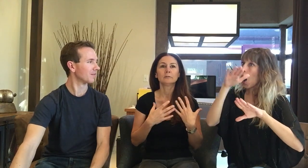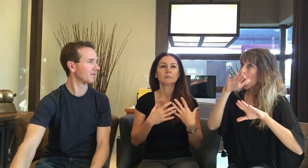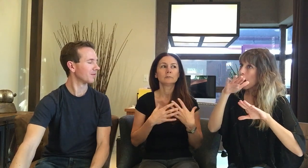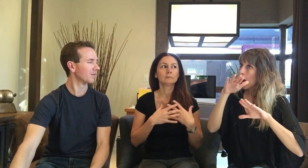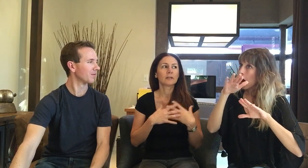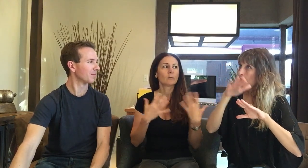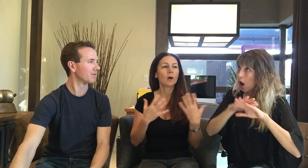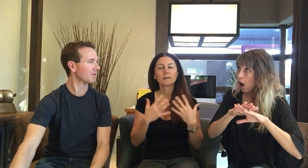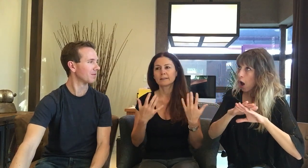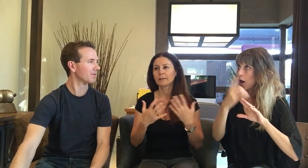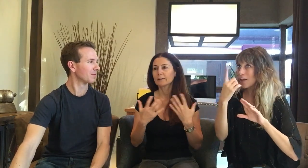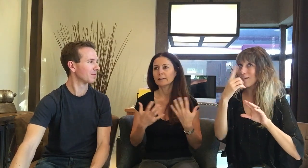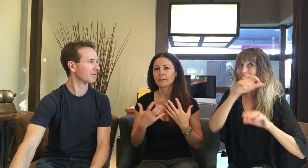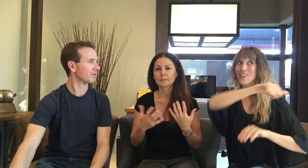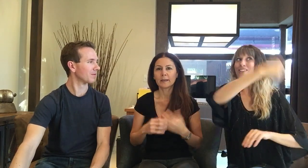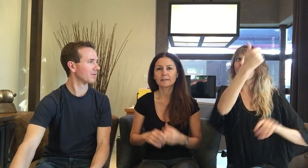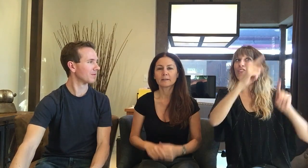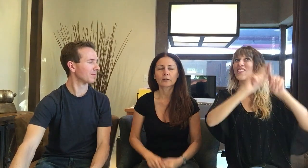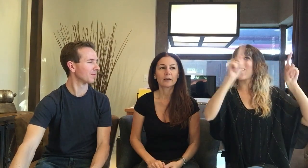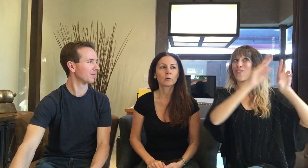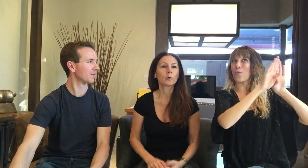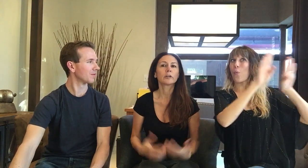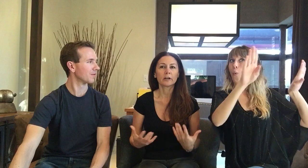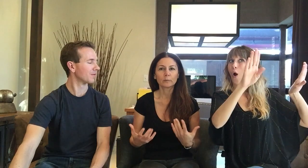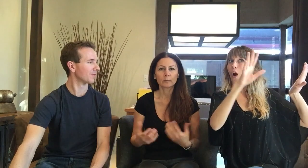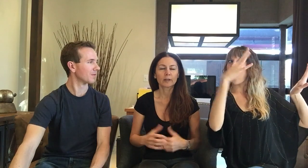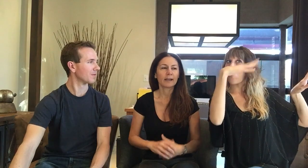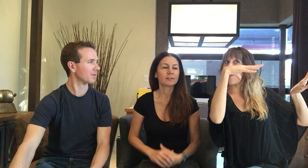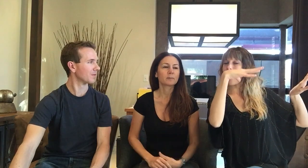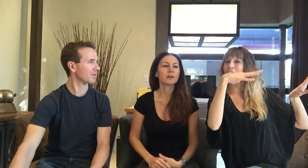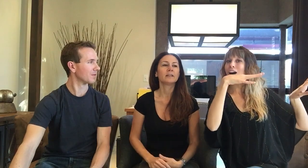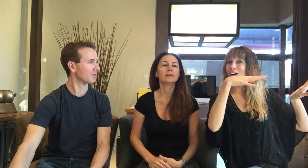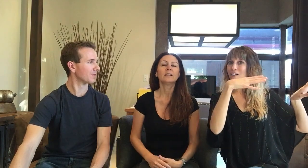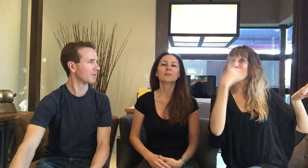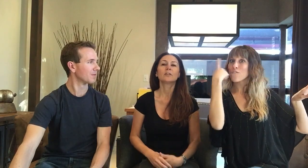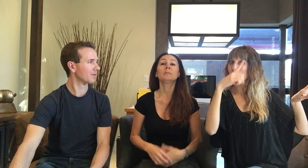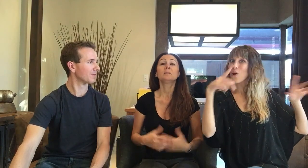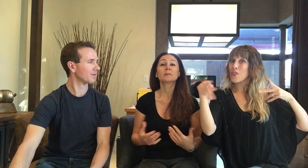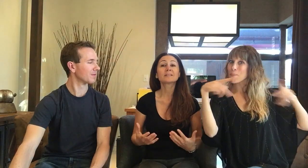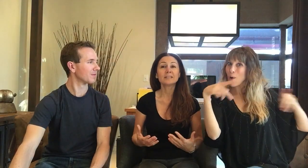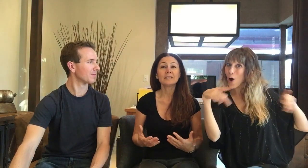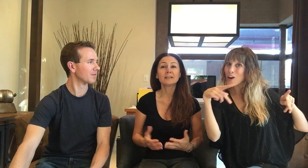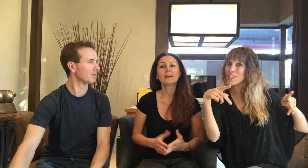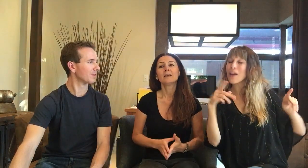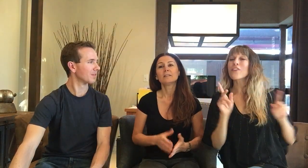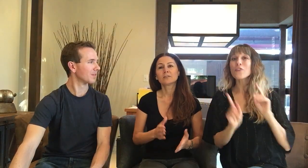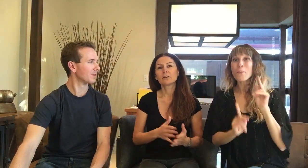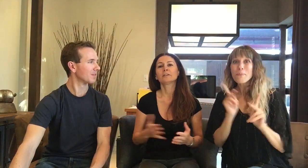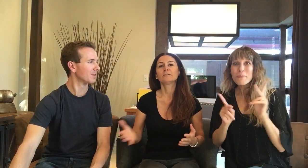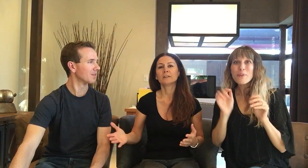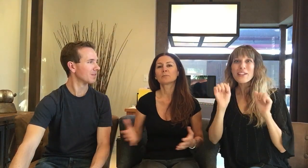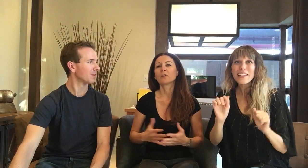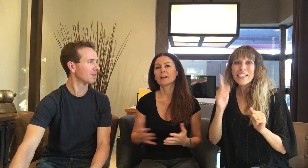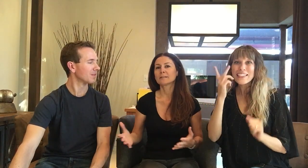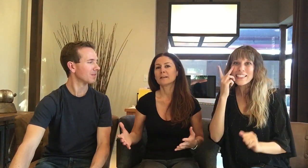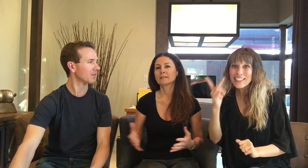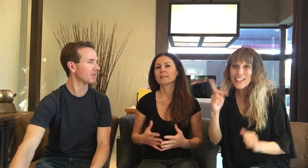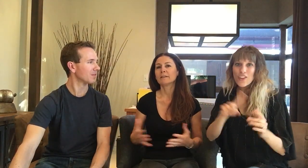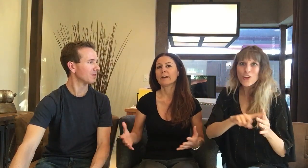onto one of the walls here in our space, in our courtyard where we're going to have this party, so that people see the start to finish process of